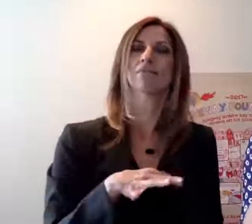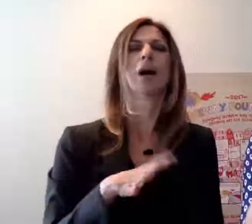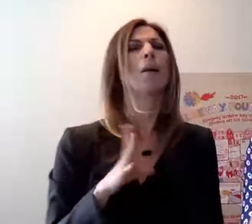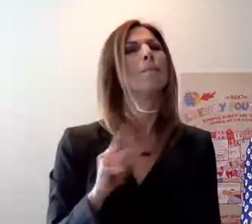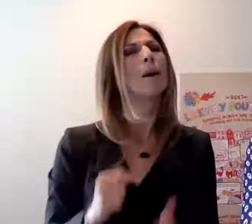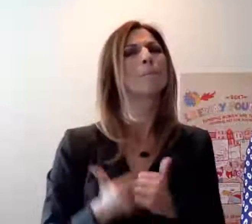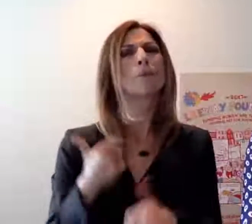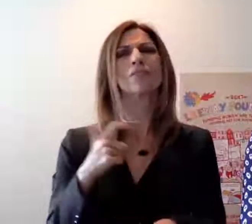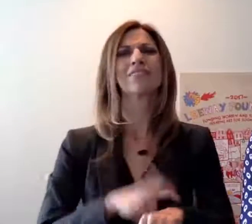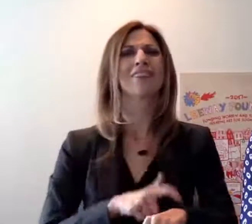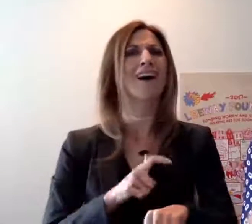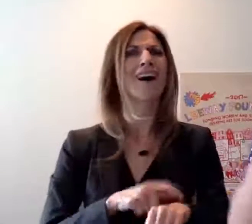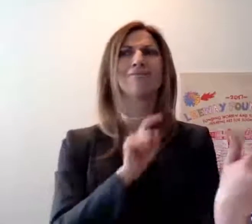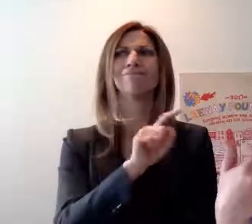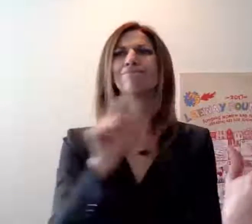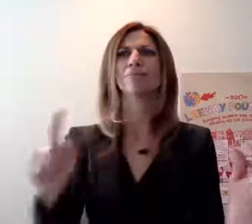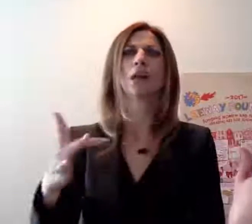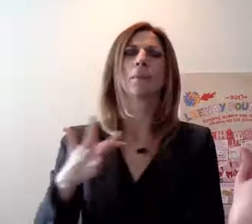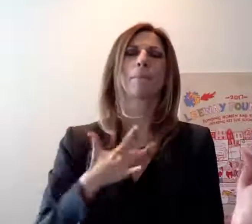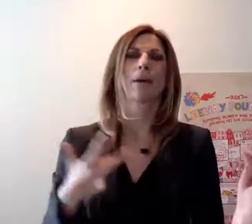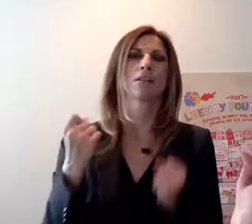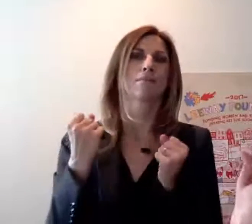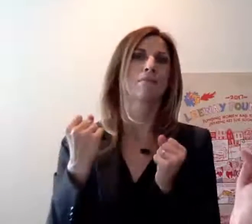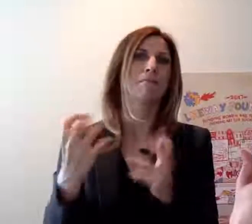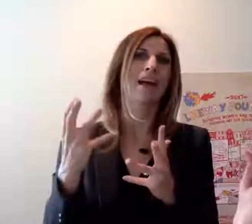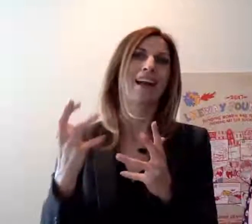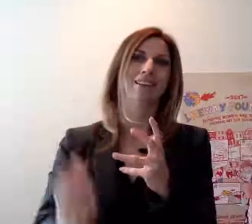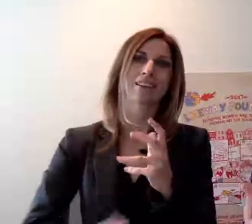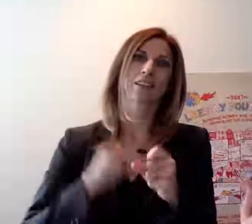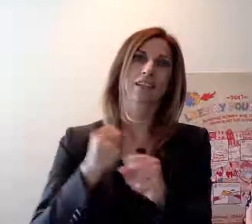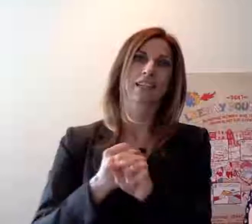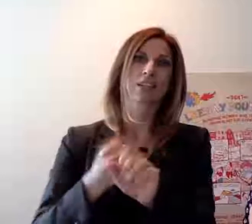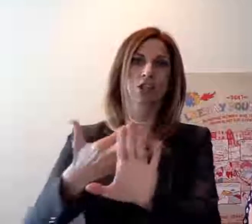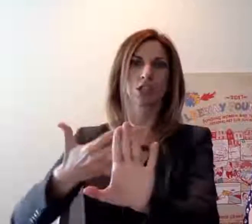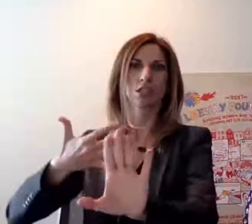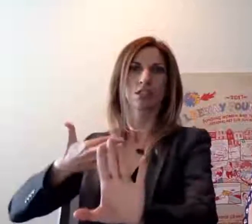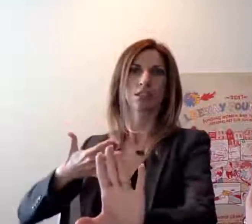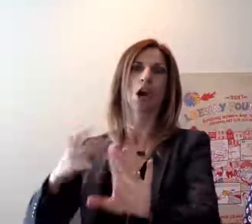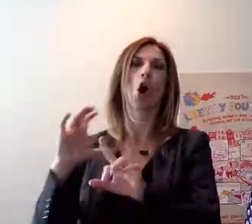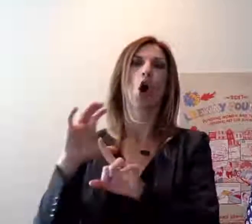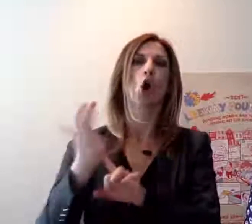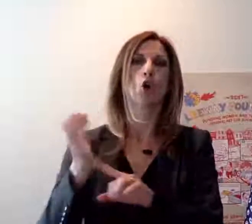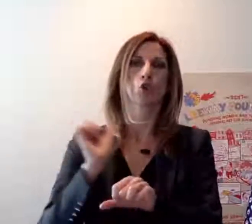in most cases, there is usually decades of cultural work that